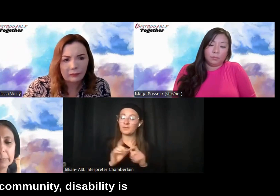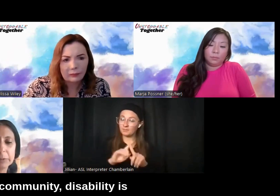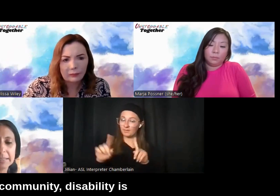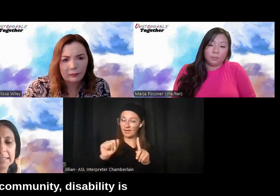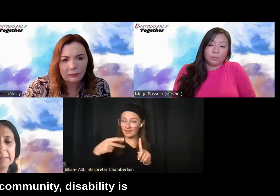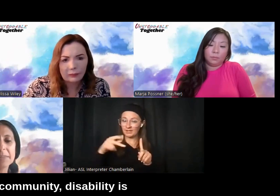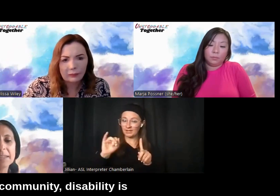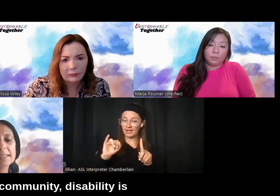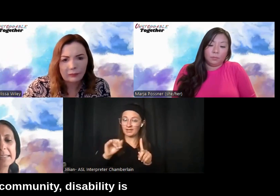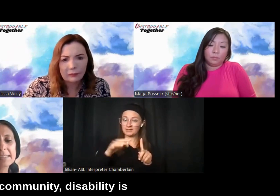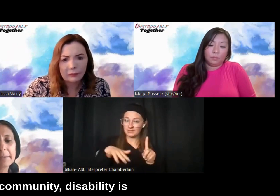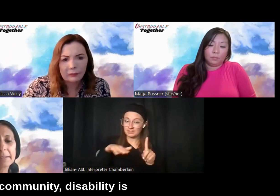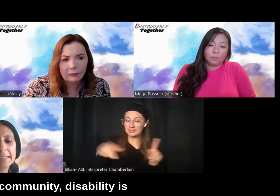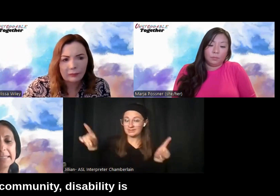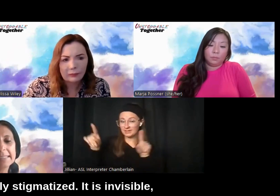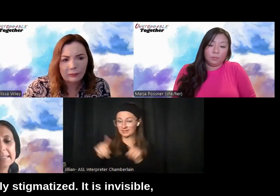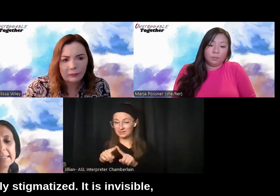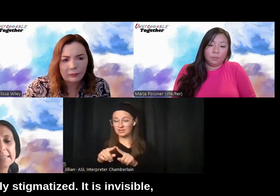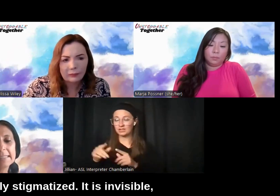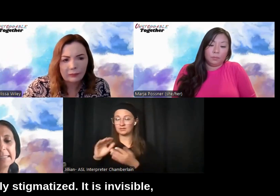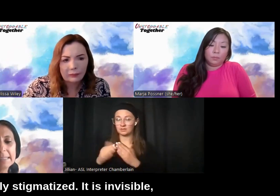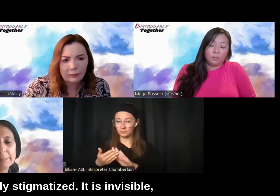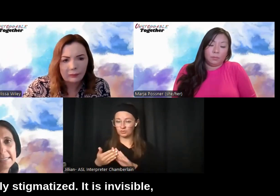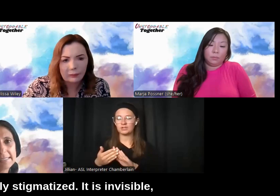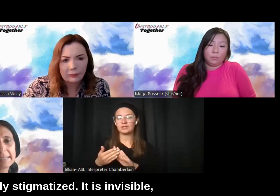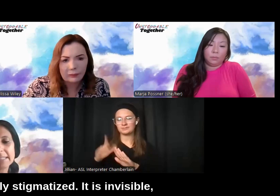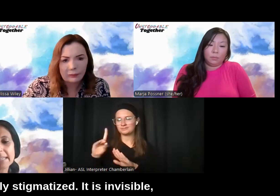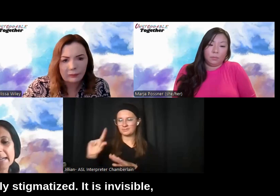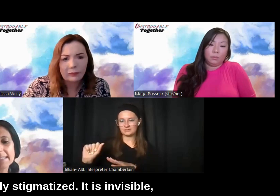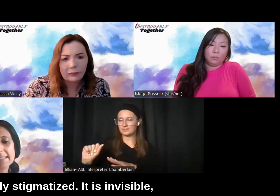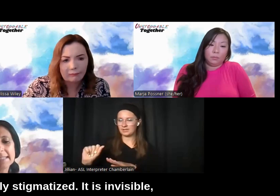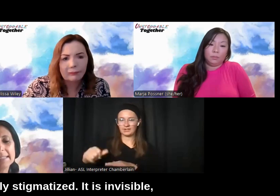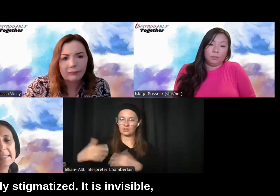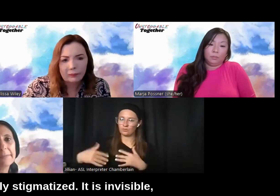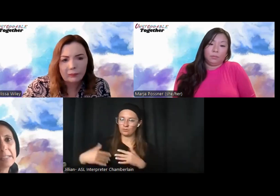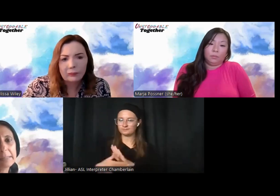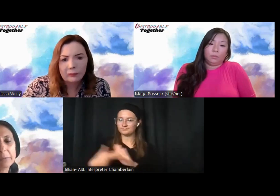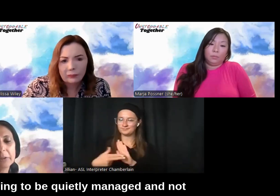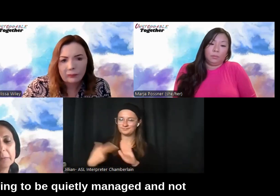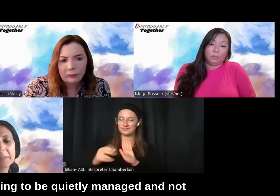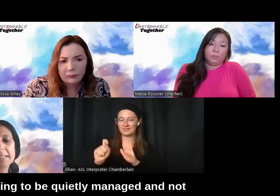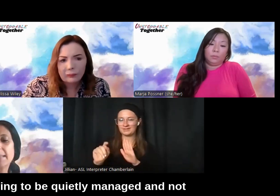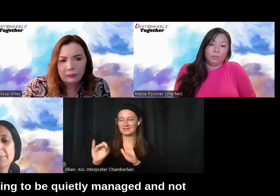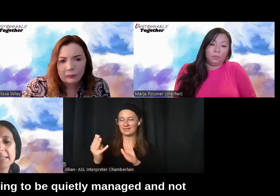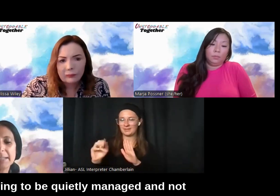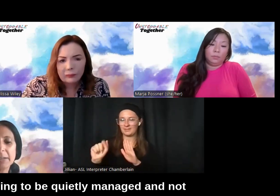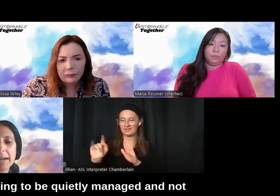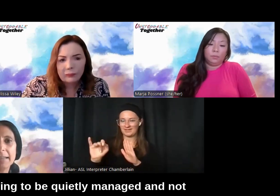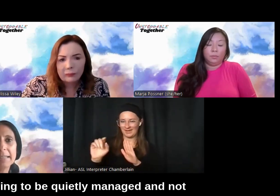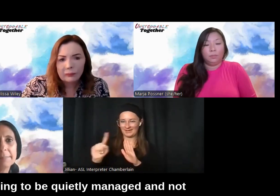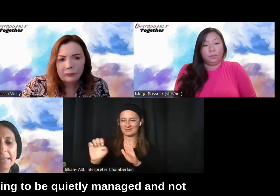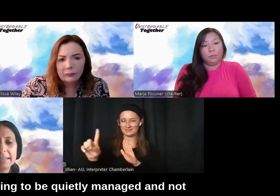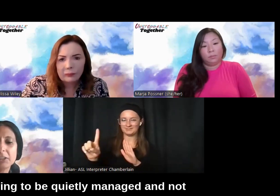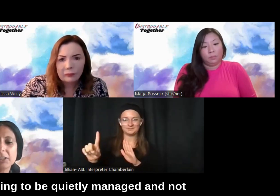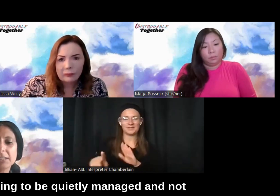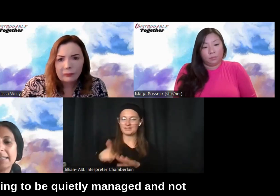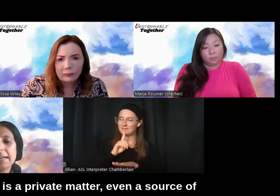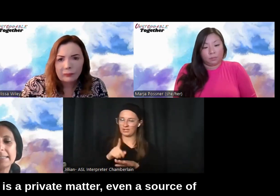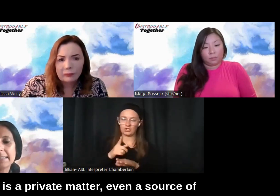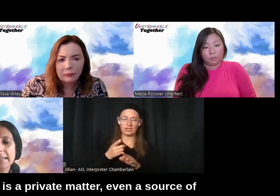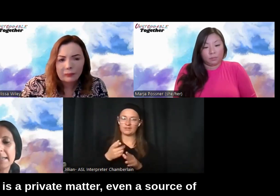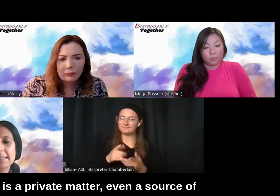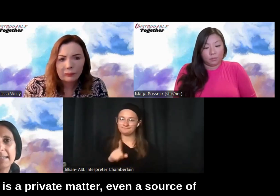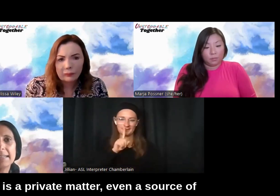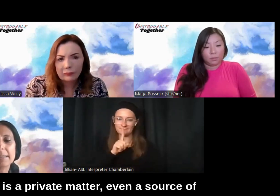Indian community, disability is deeply stigmatized. It is invisible. It's something to be quietly managed and